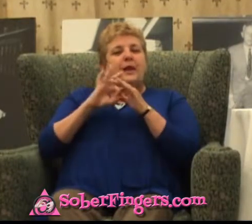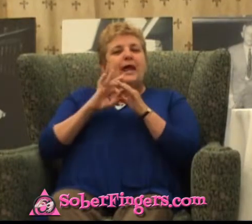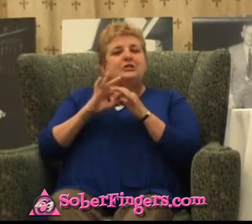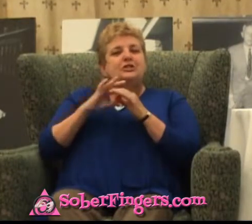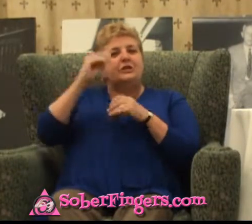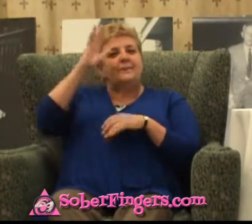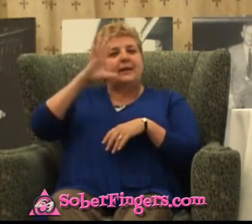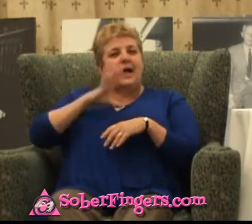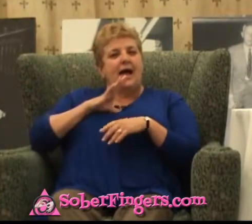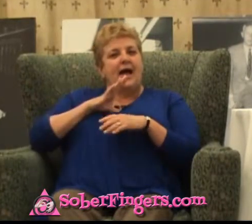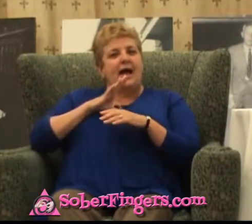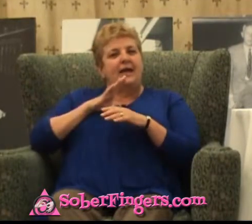same trouble. So